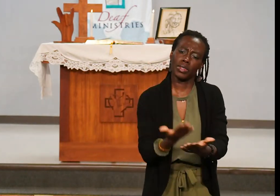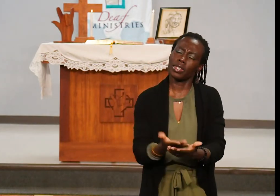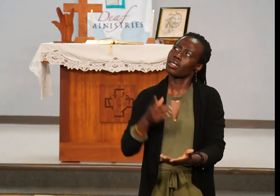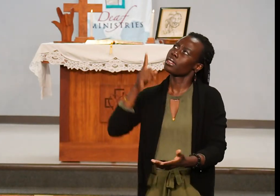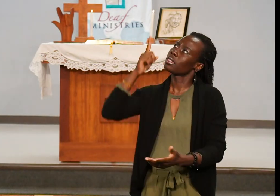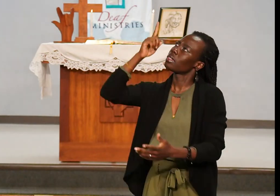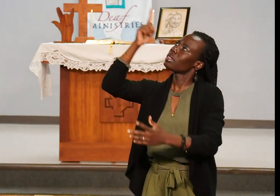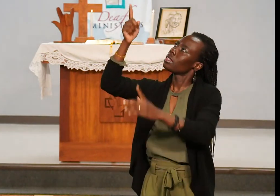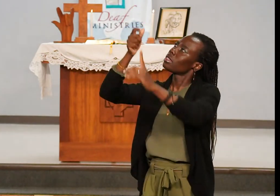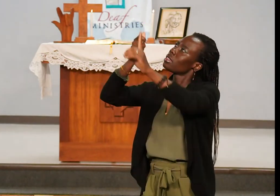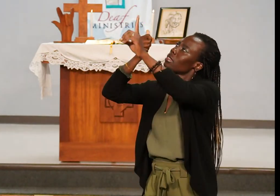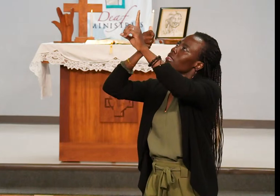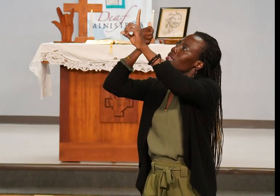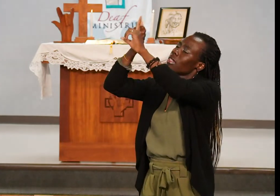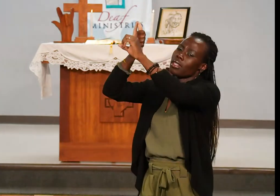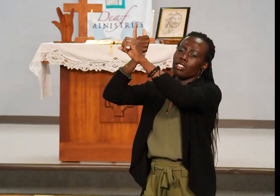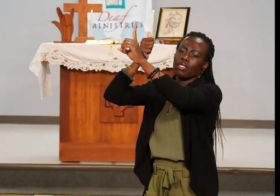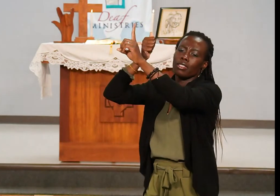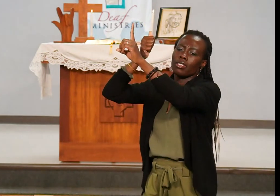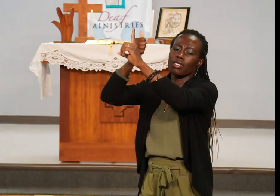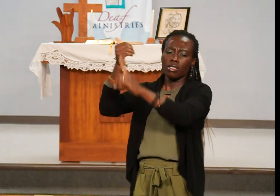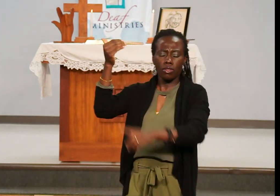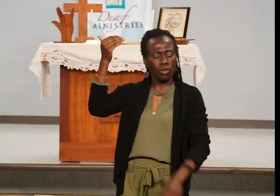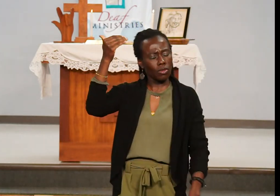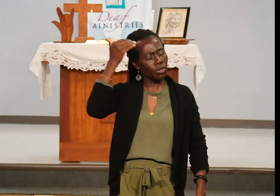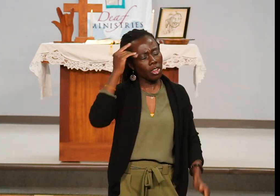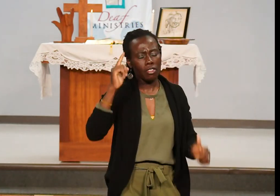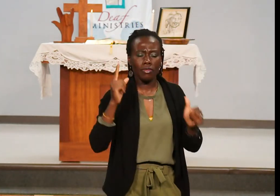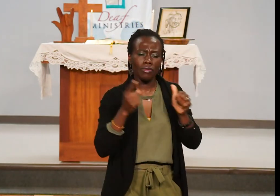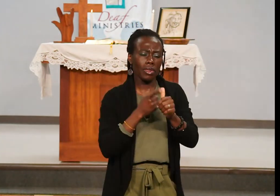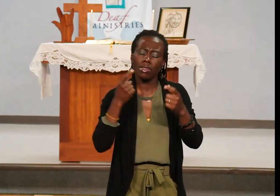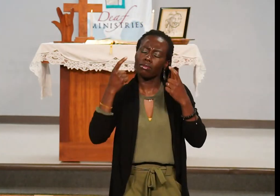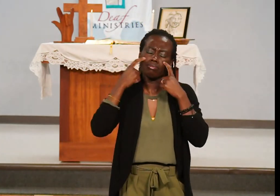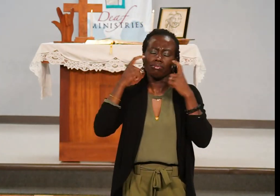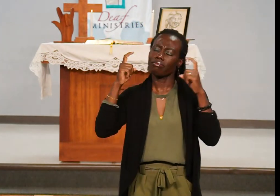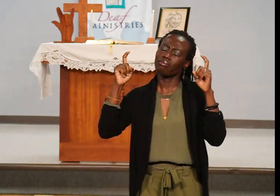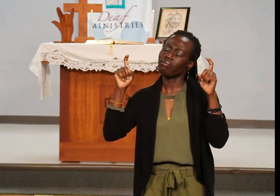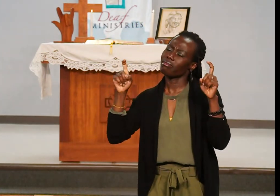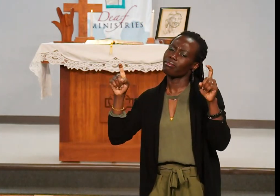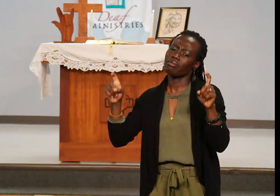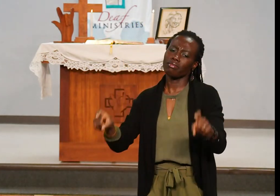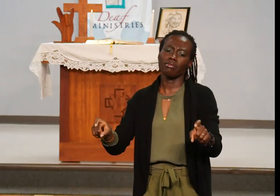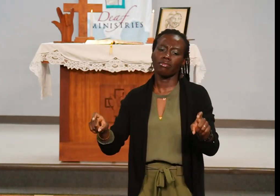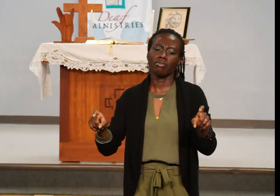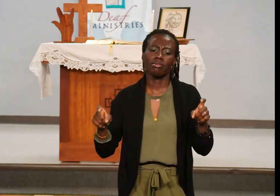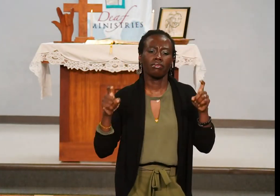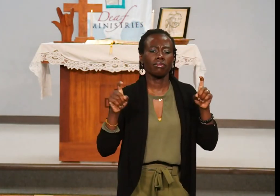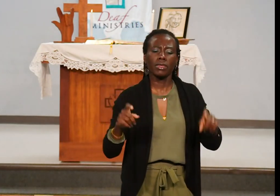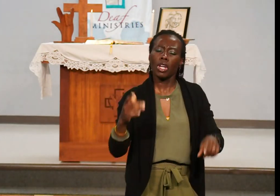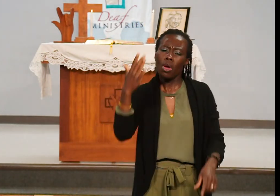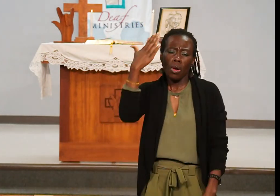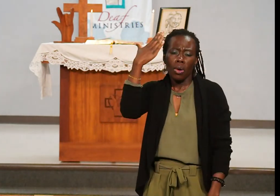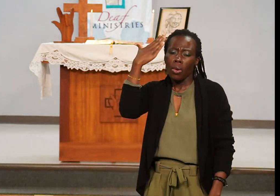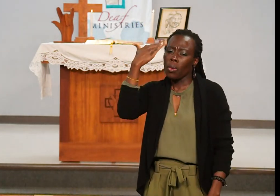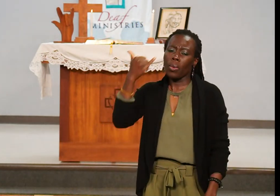I was there to hear your morning cry.